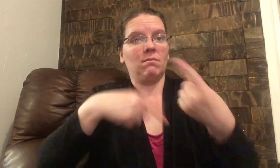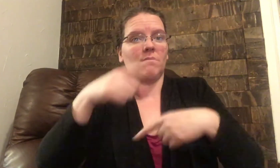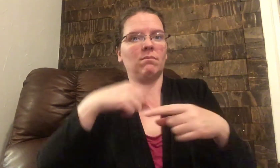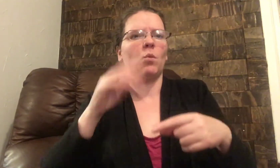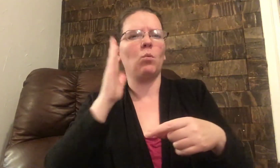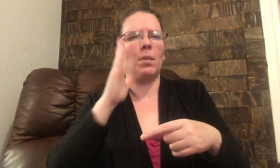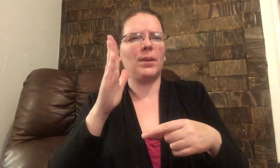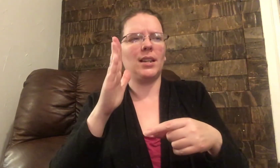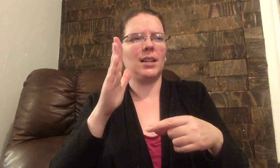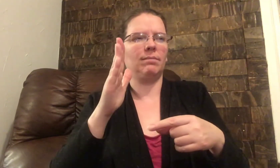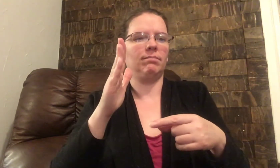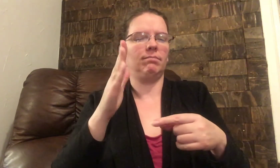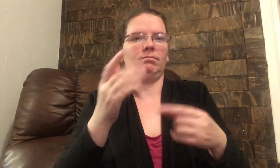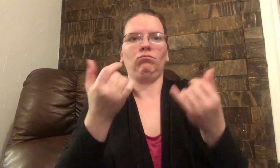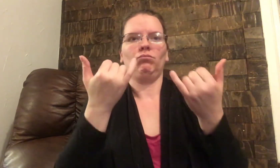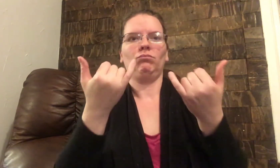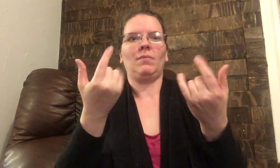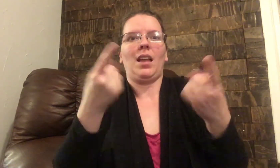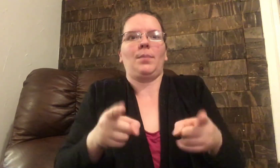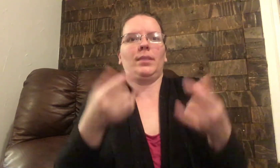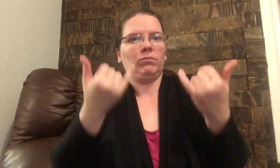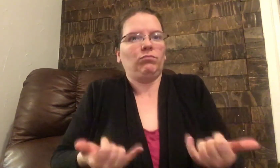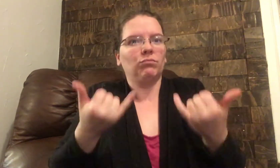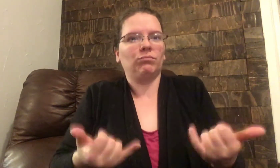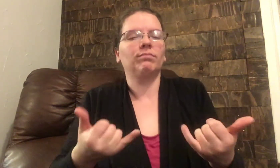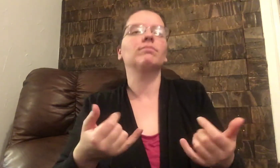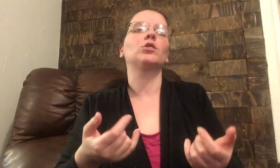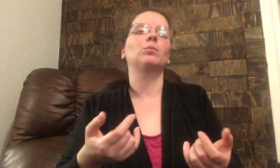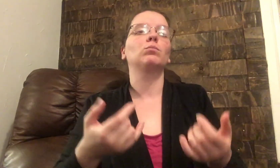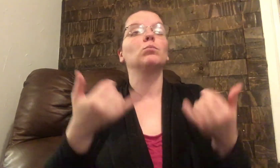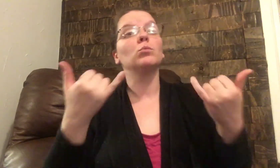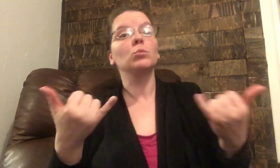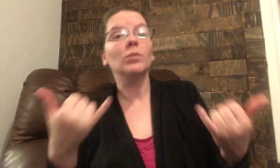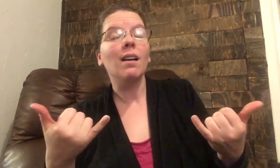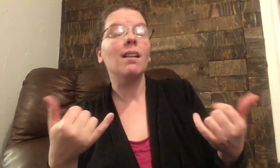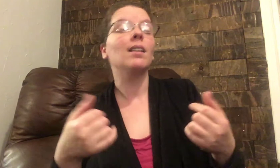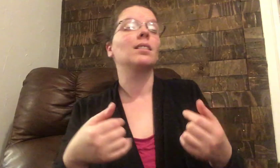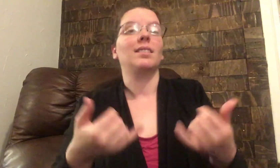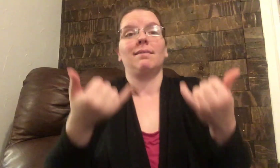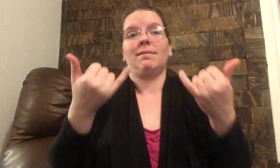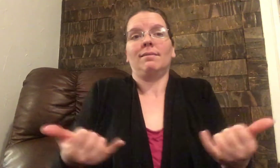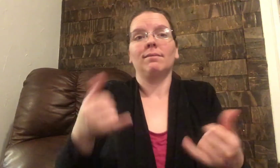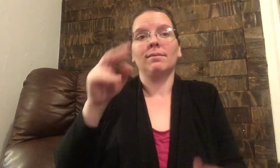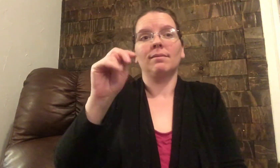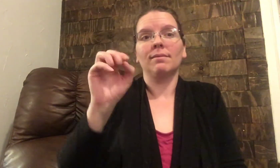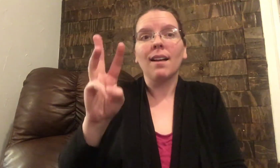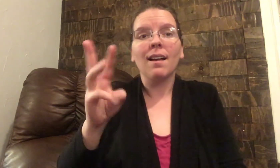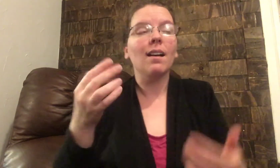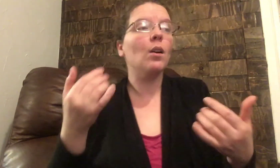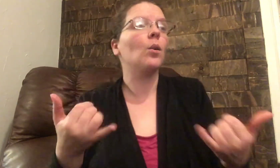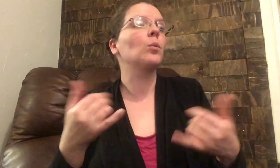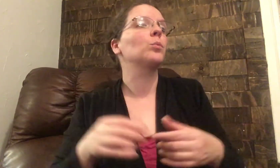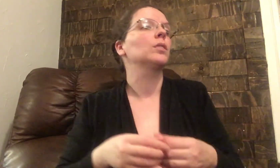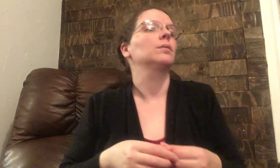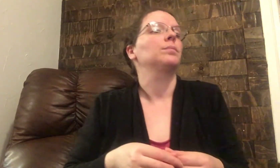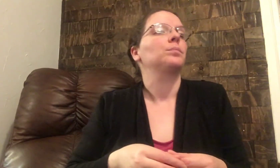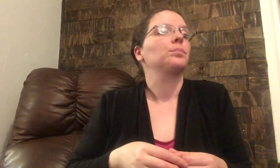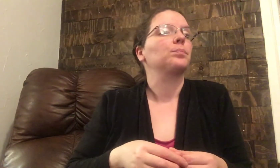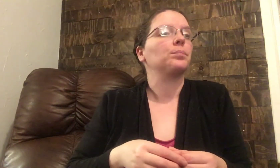the present, for signs that are in the present, it's happening right now. So today, now.